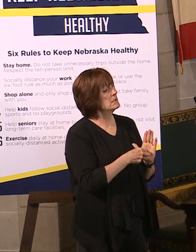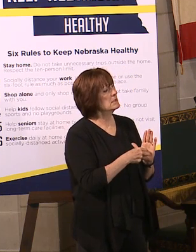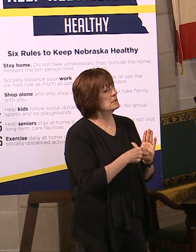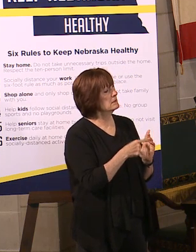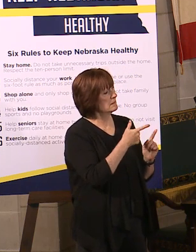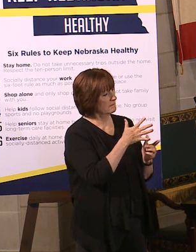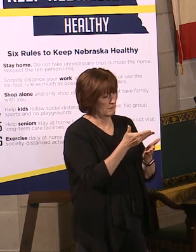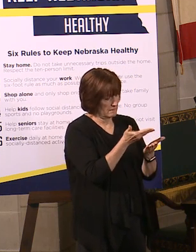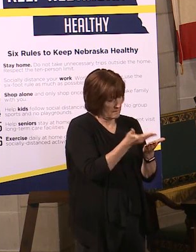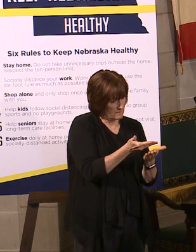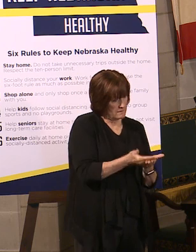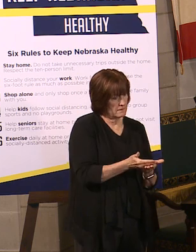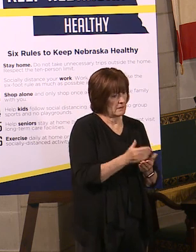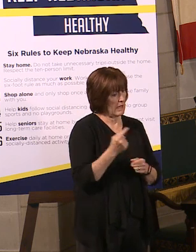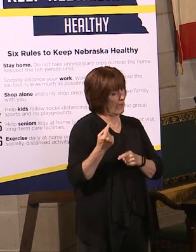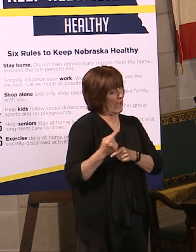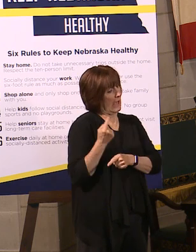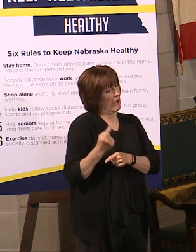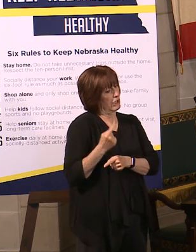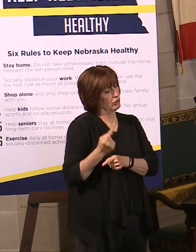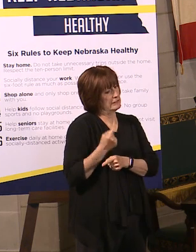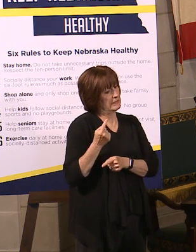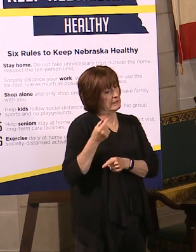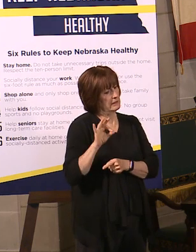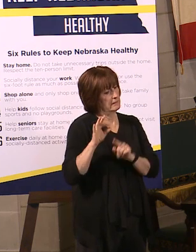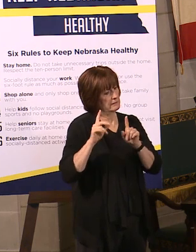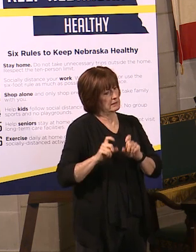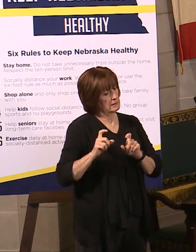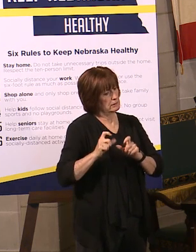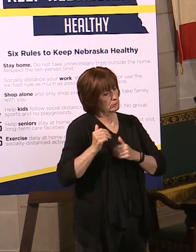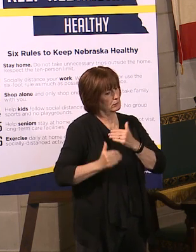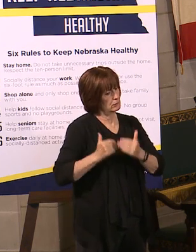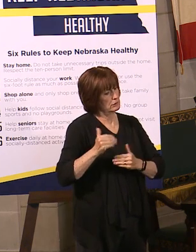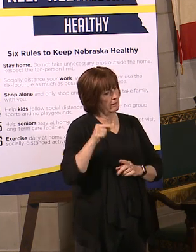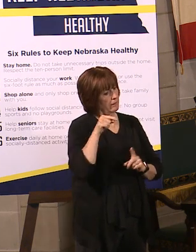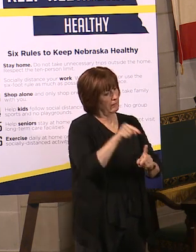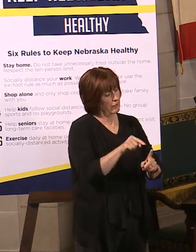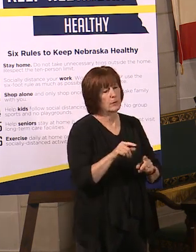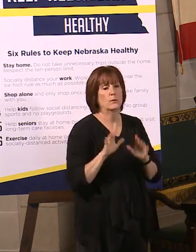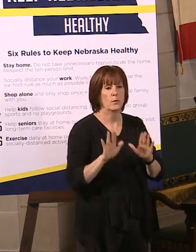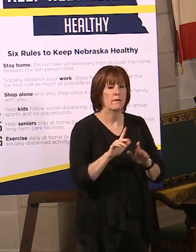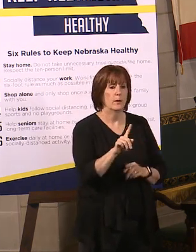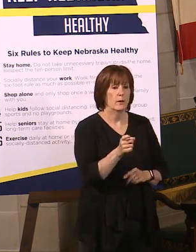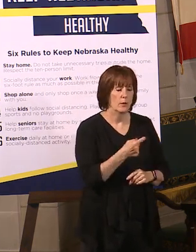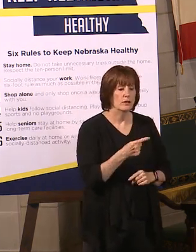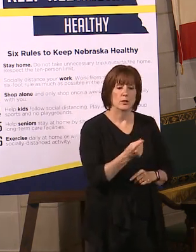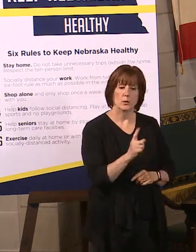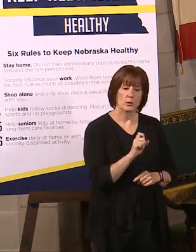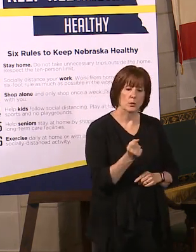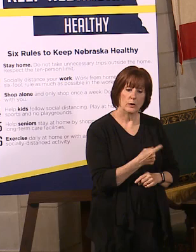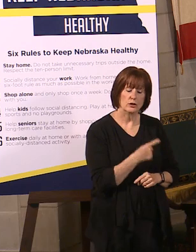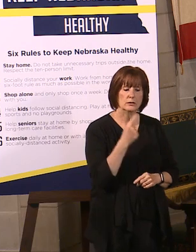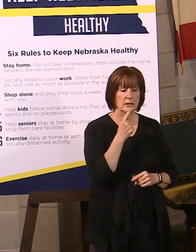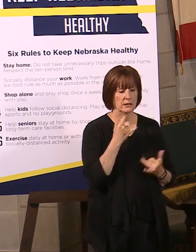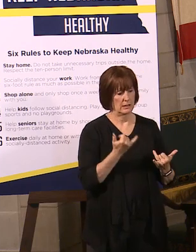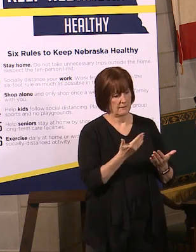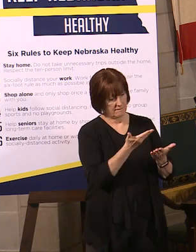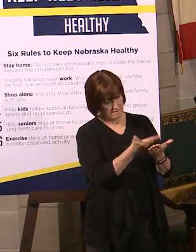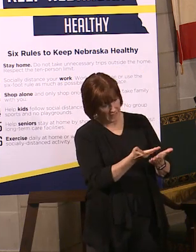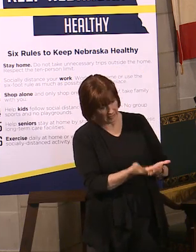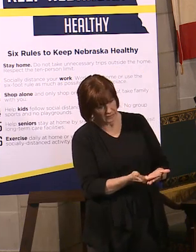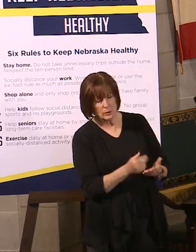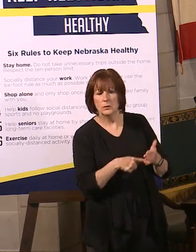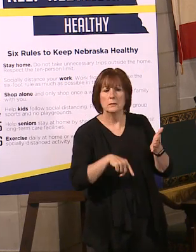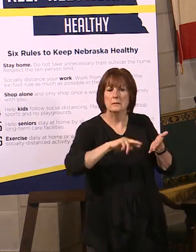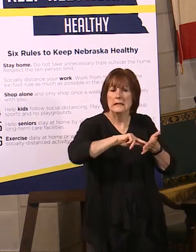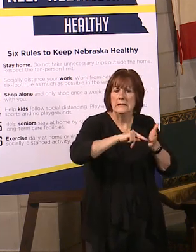you validated the accuracy of the tests that are being processed in the lab? So great question. The question was around the process of validation. What does